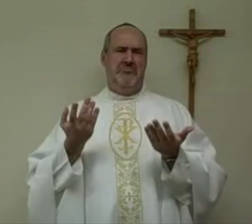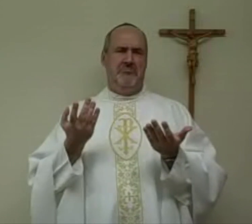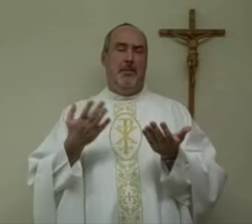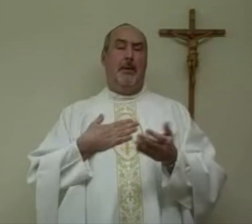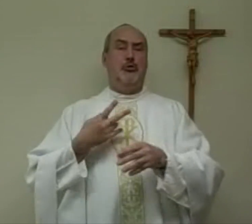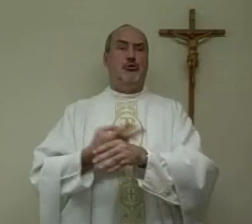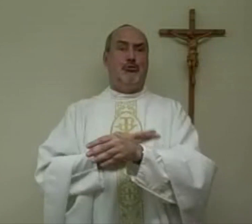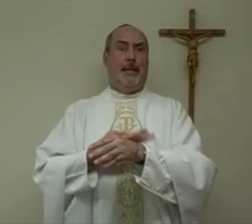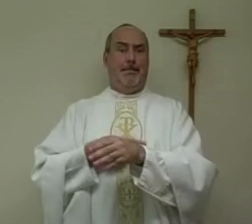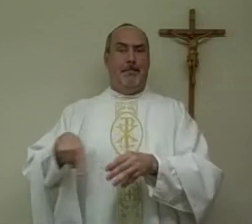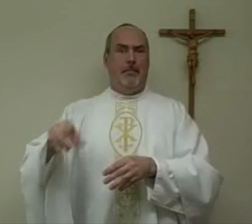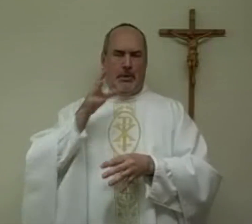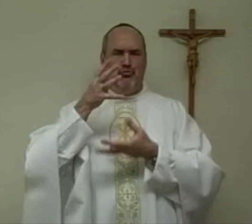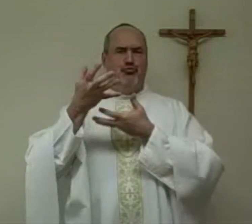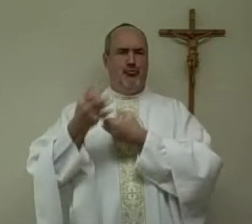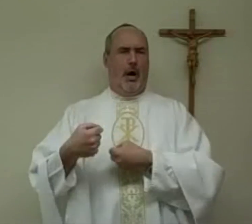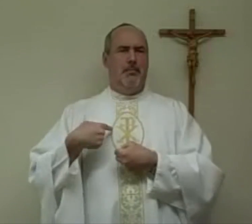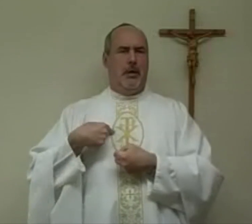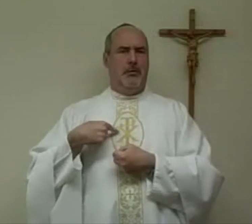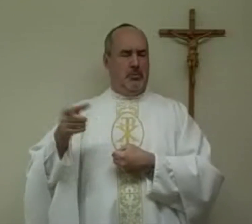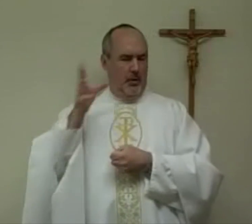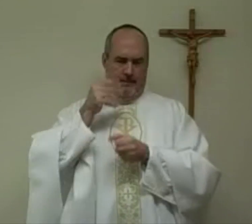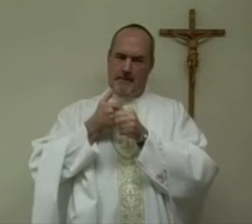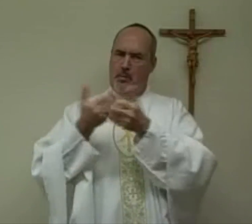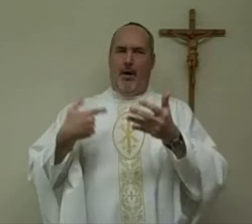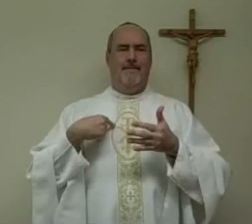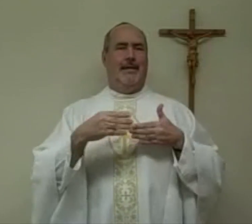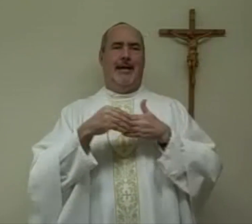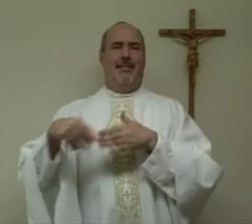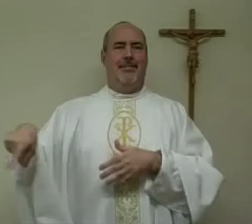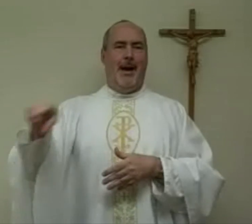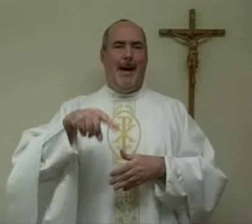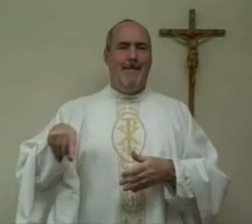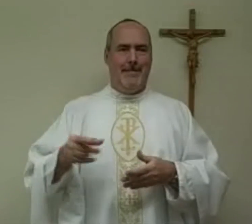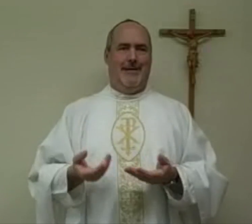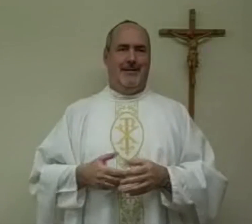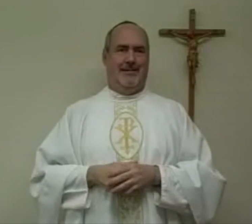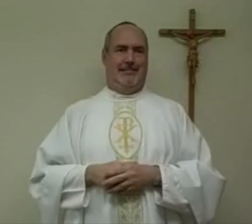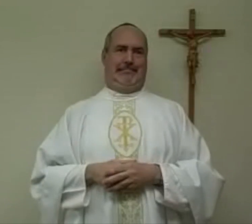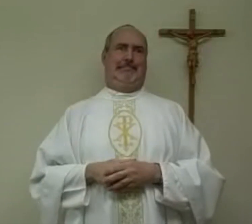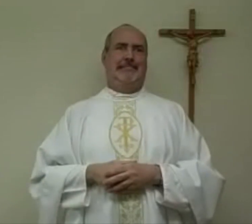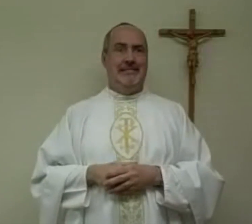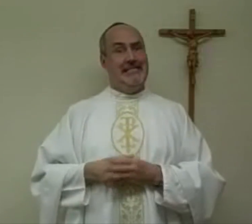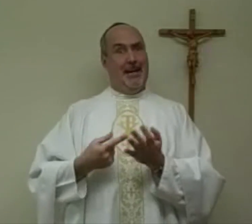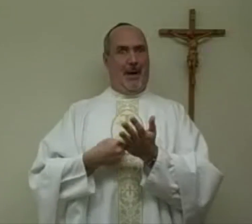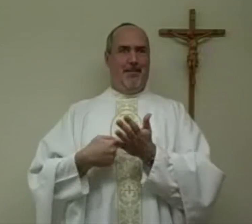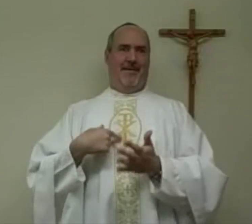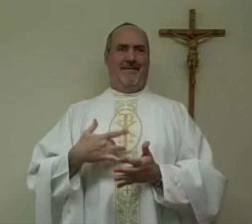short, Jesus is telling His sheep to trust them and to follow